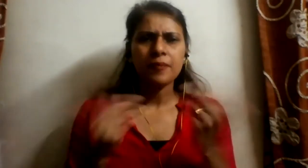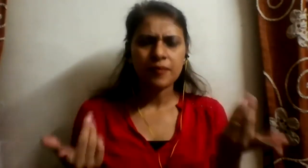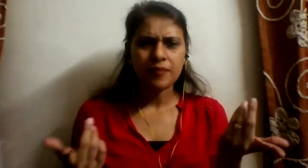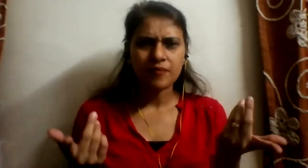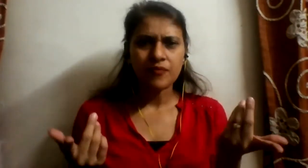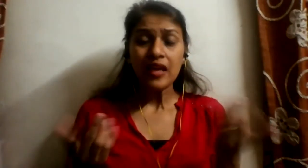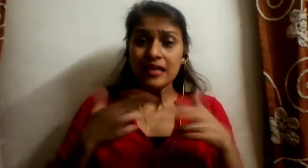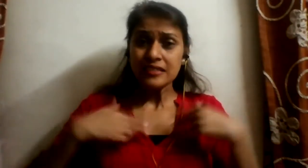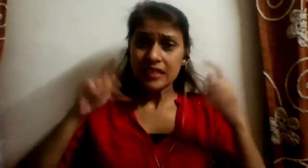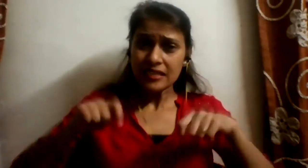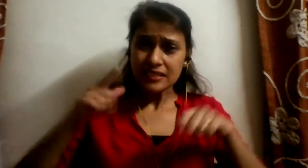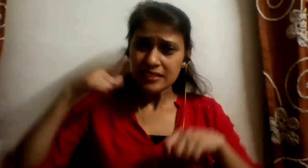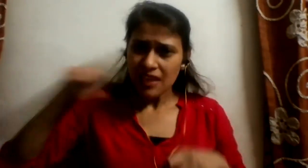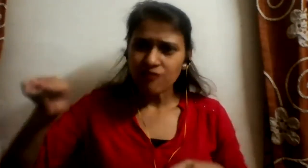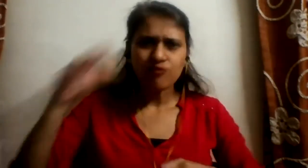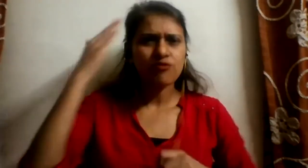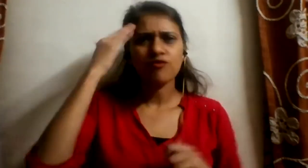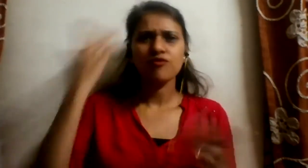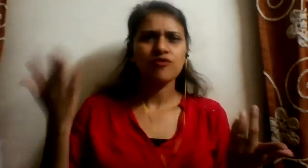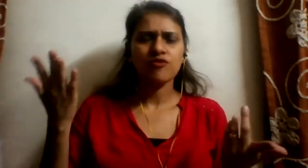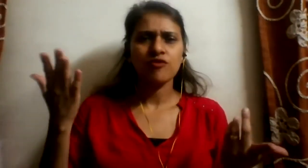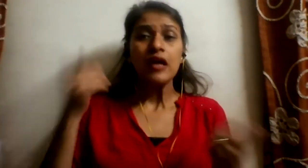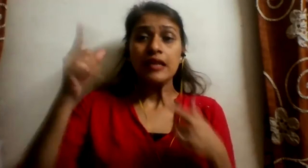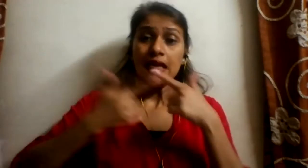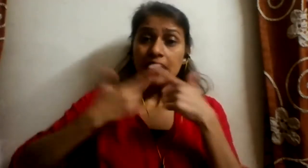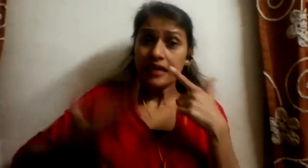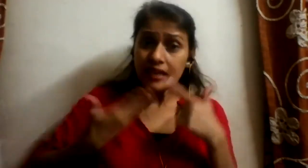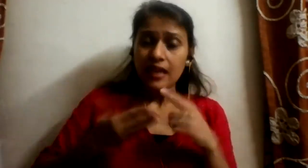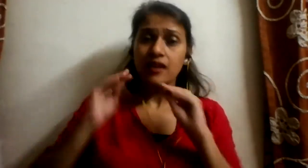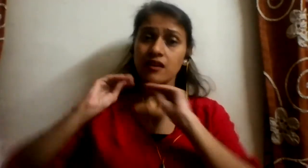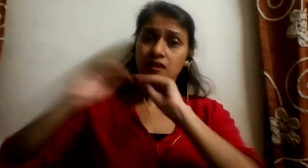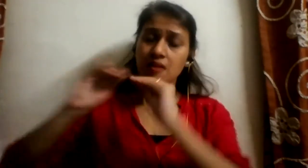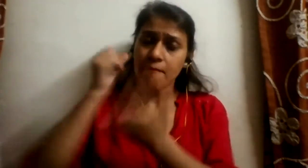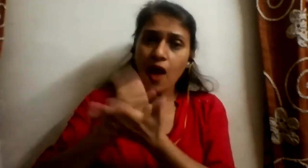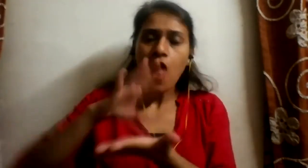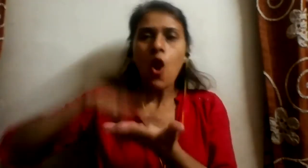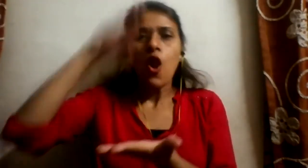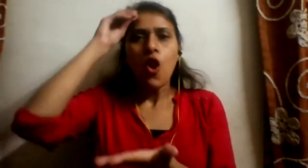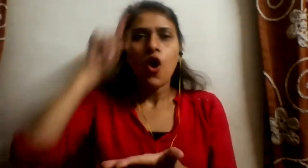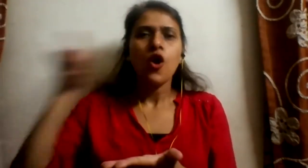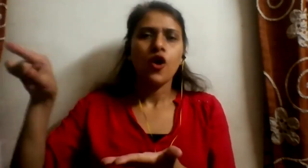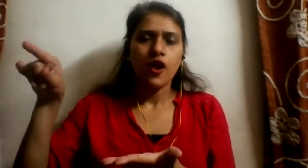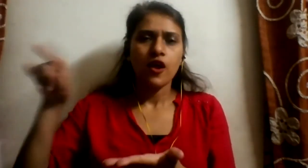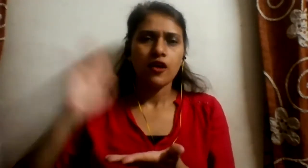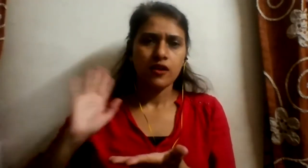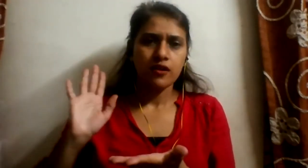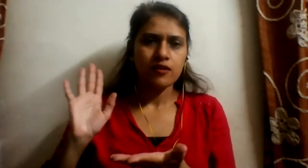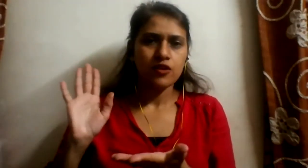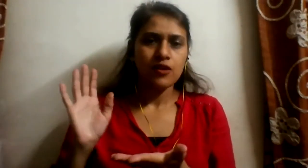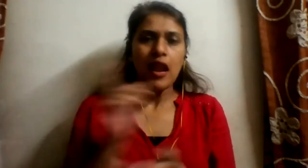judges need to be trained on use of right languages. In fact, I was doing a project, some of you can refer to it,